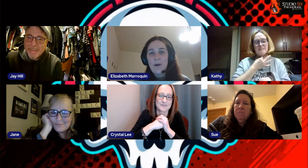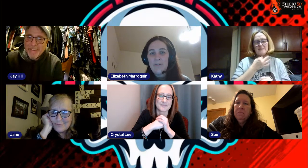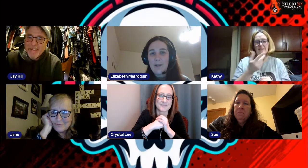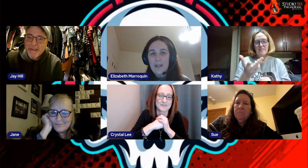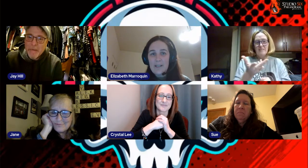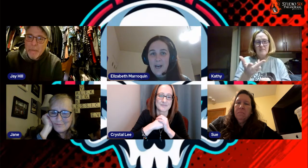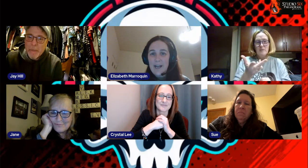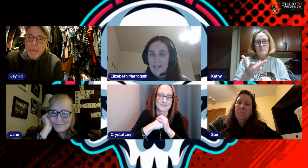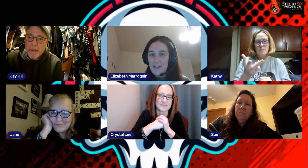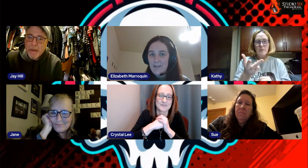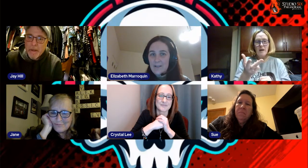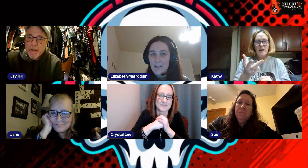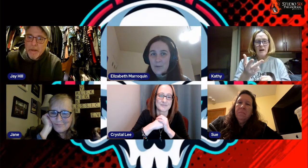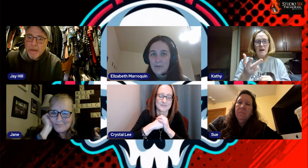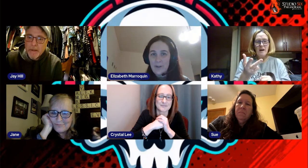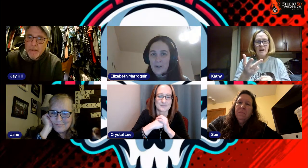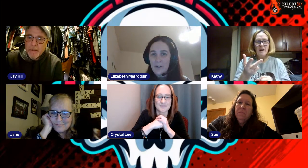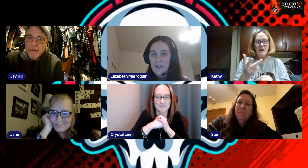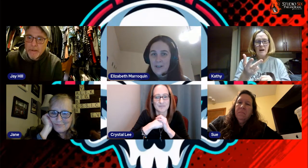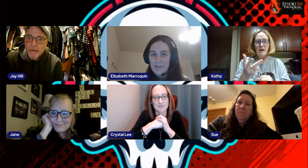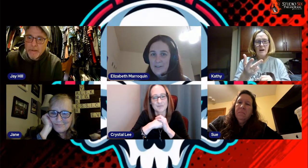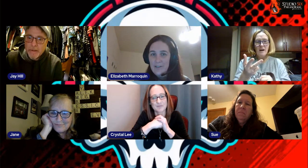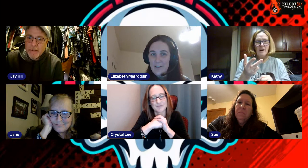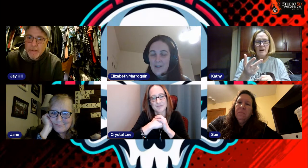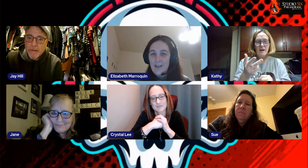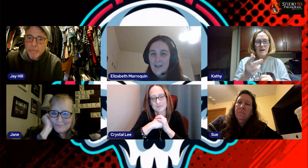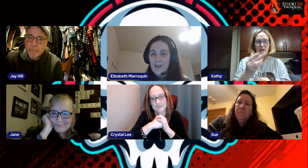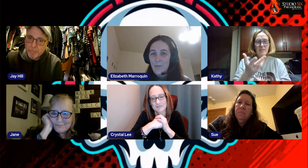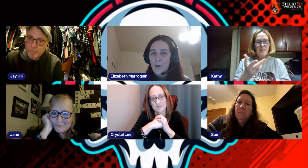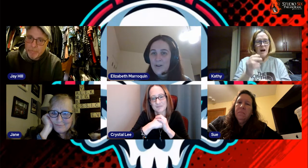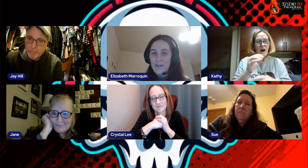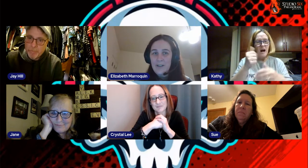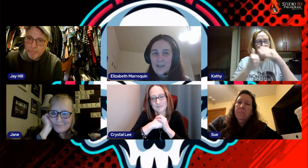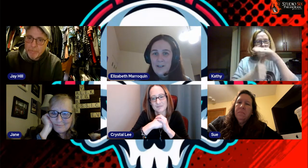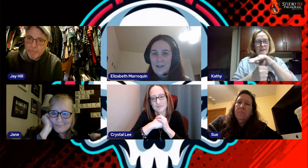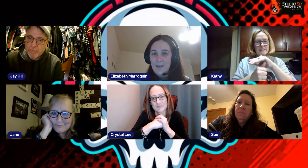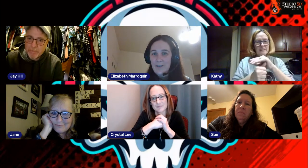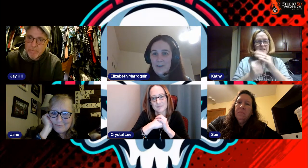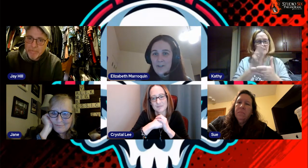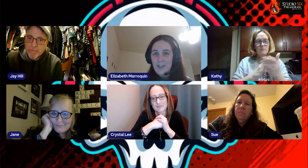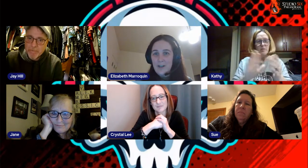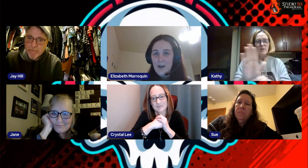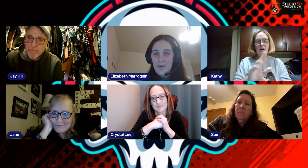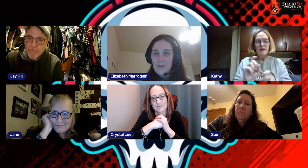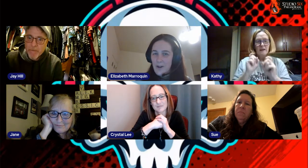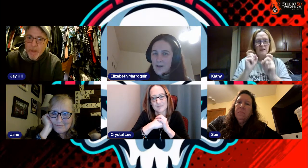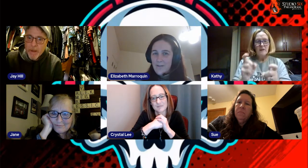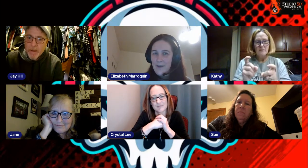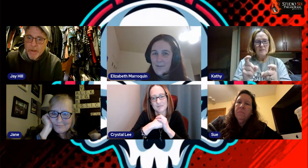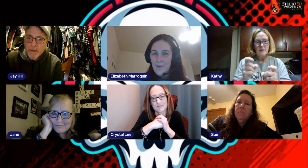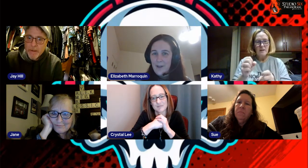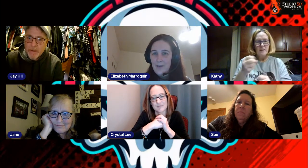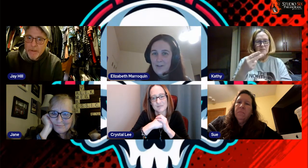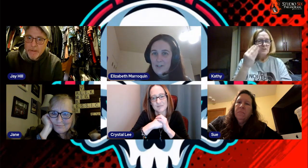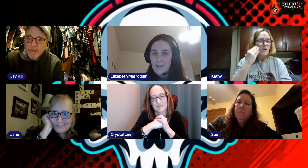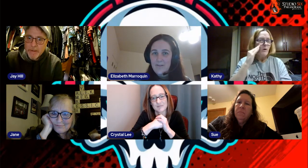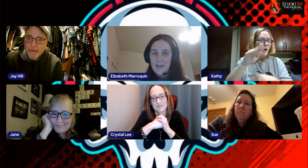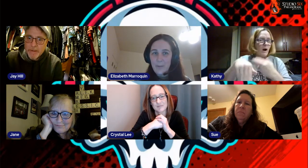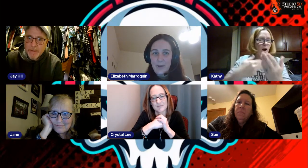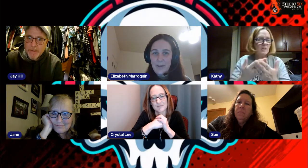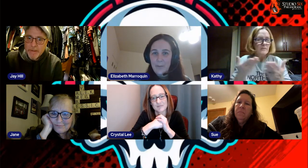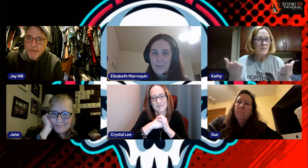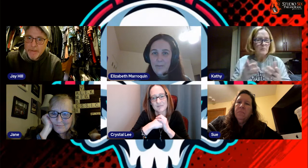Sue, I feel like, is hiding some of her gifts. Mm-hmm. And I'm wondering if she knows all of them and if